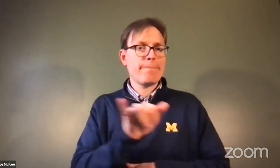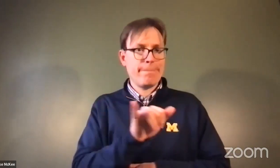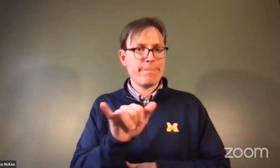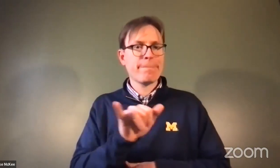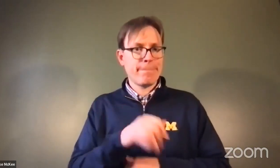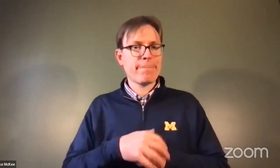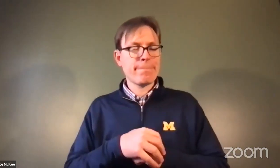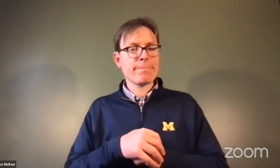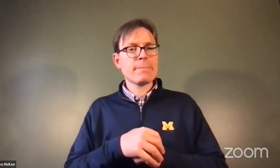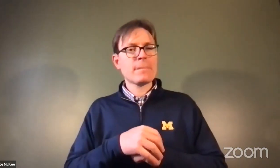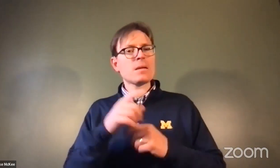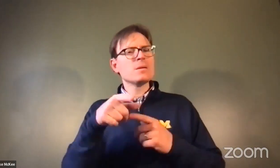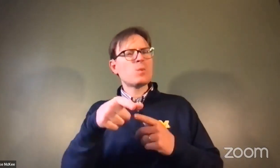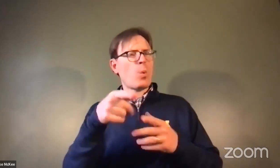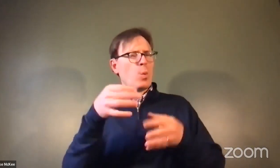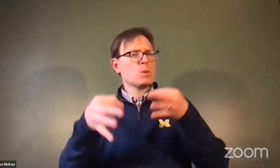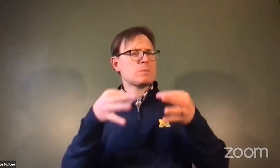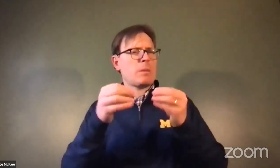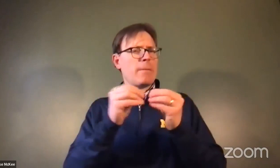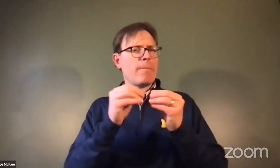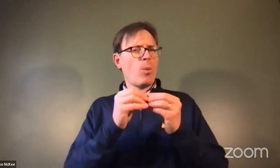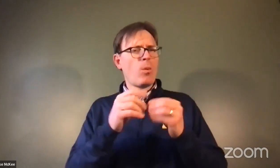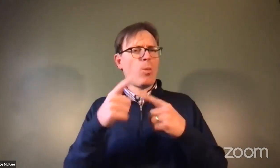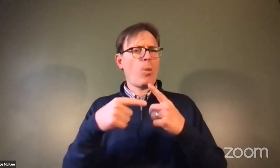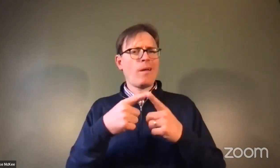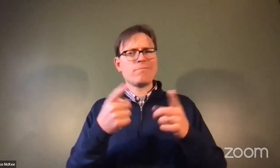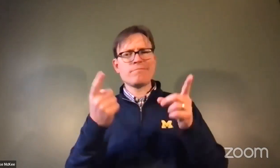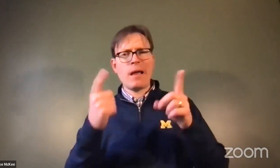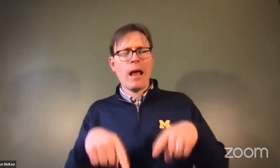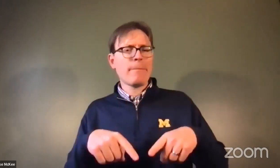requires blood, or requires oxygen to function well.